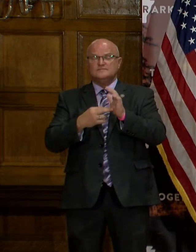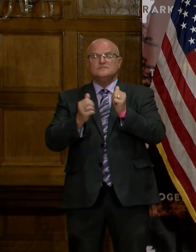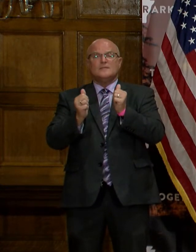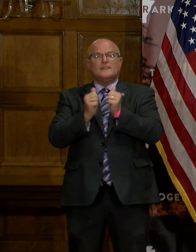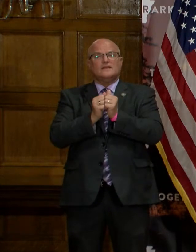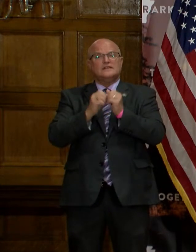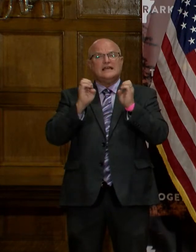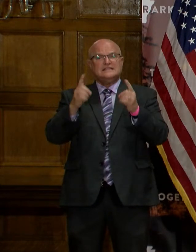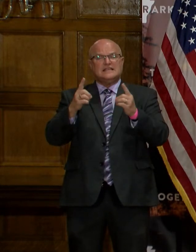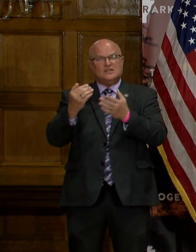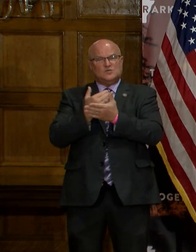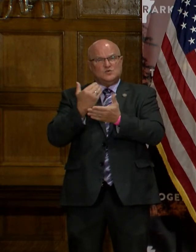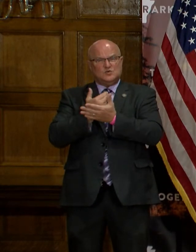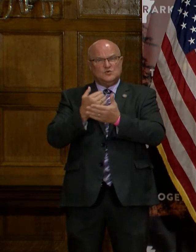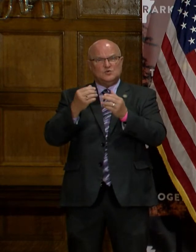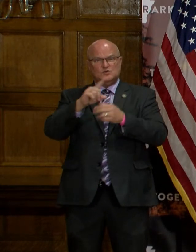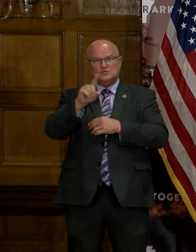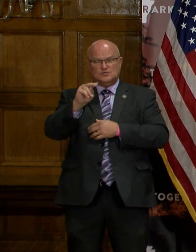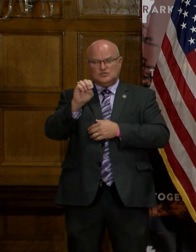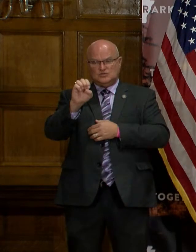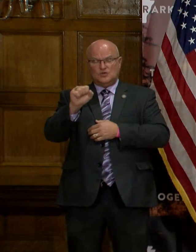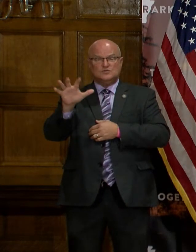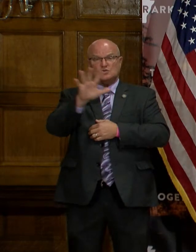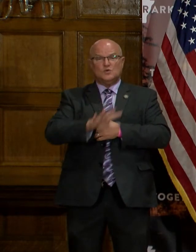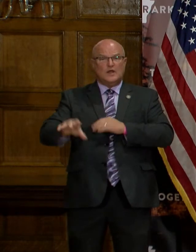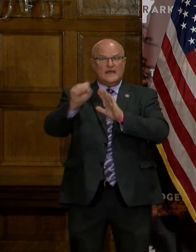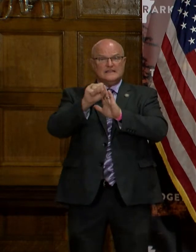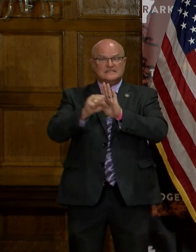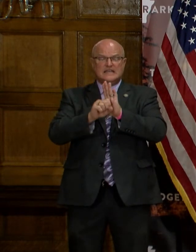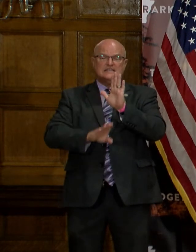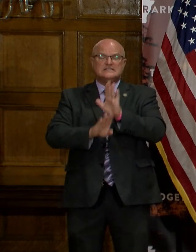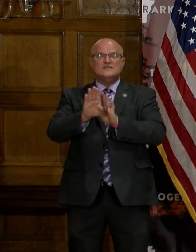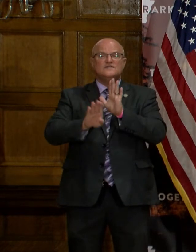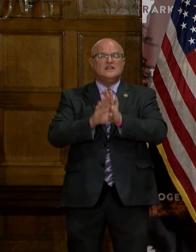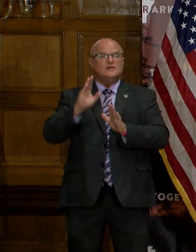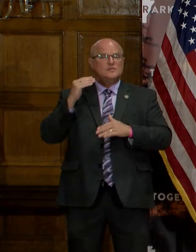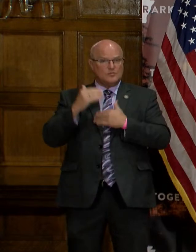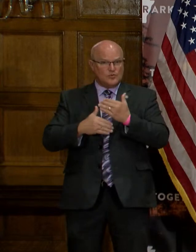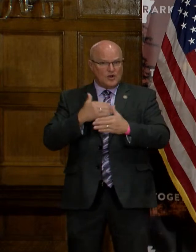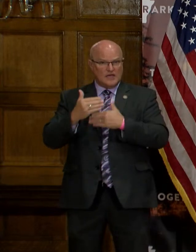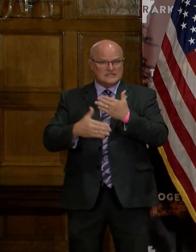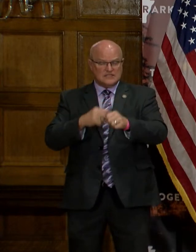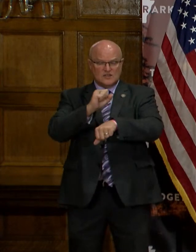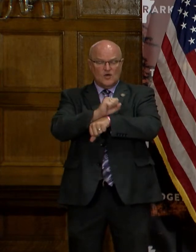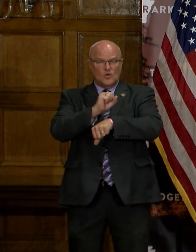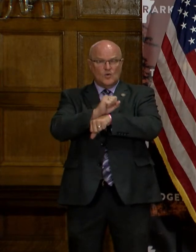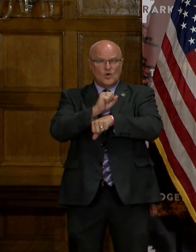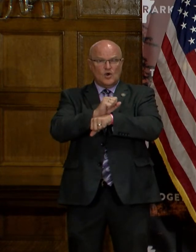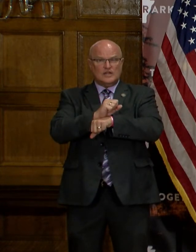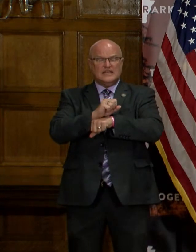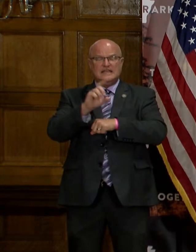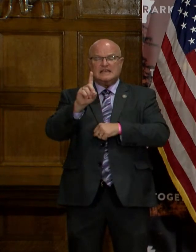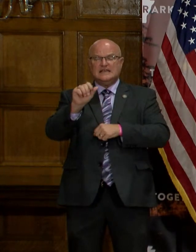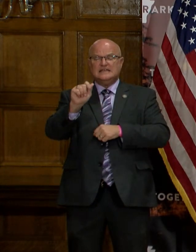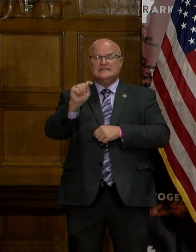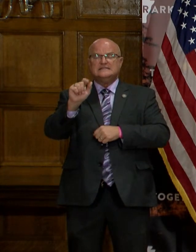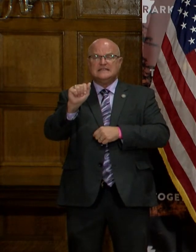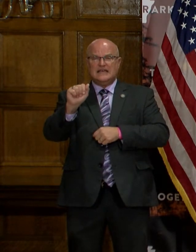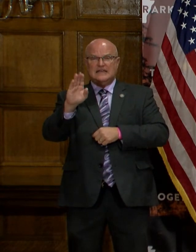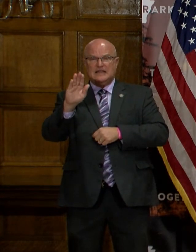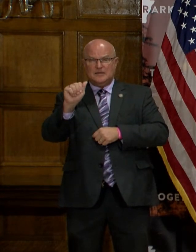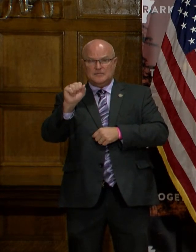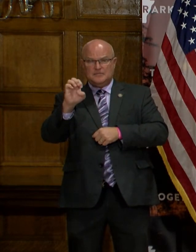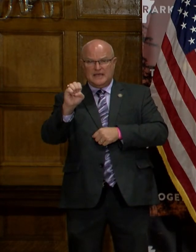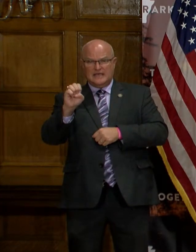the Education Renewal Zones around the state to develop a process of working this database in the communities